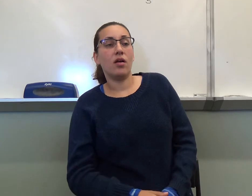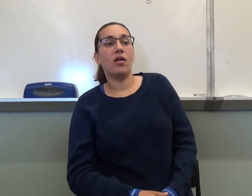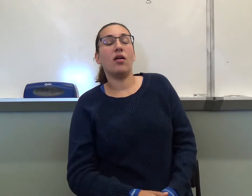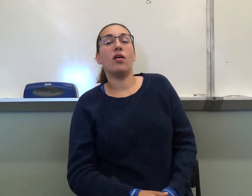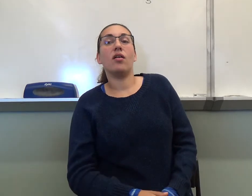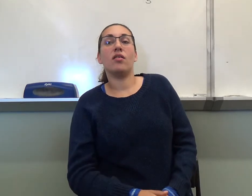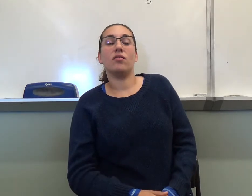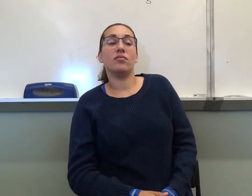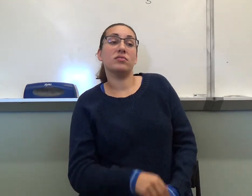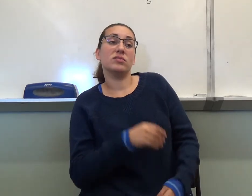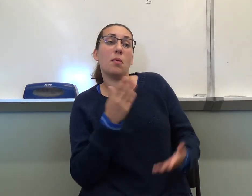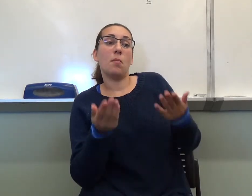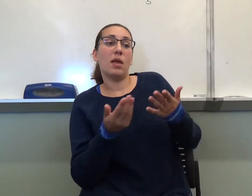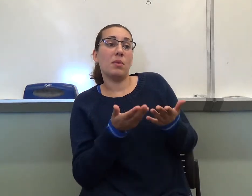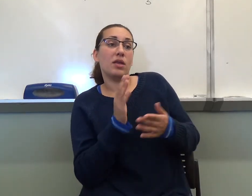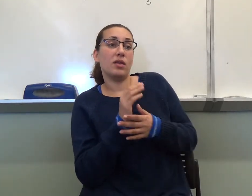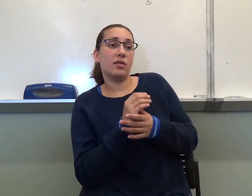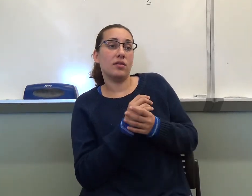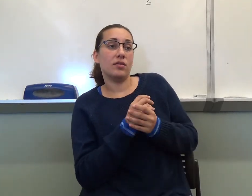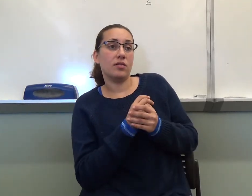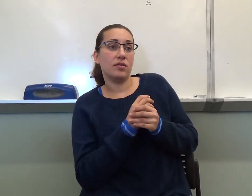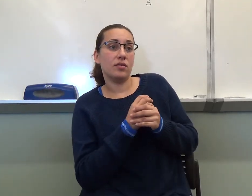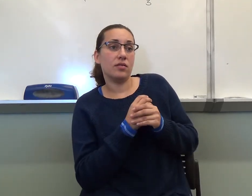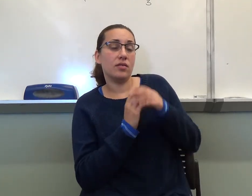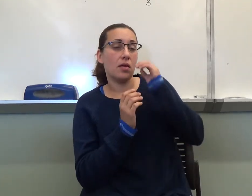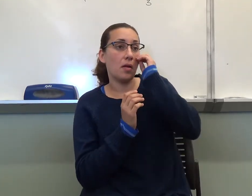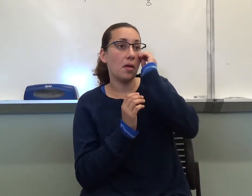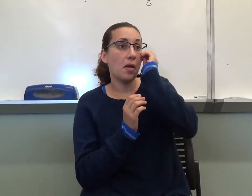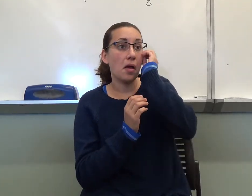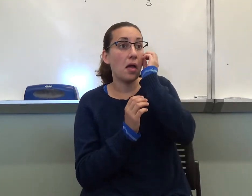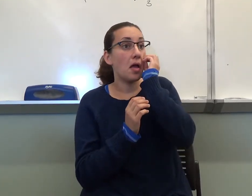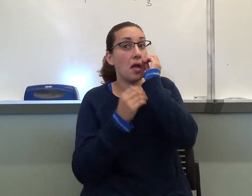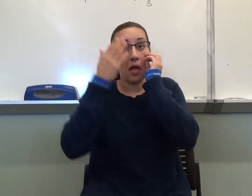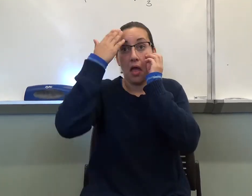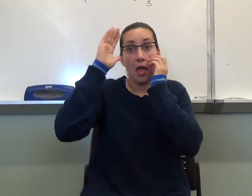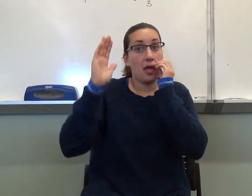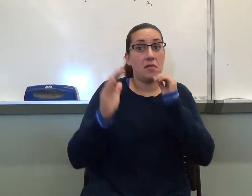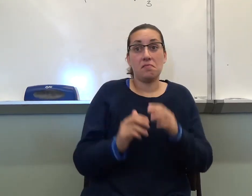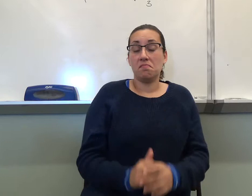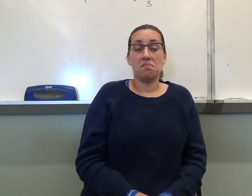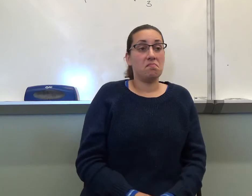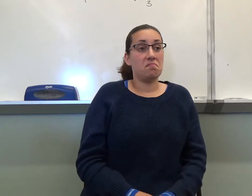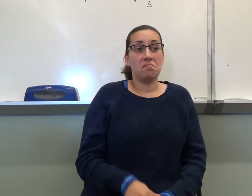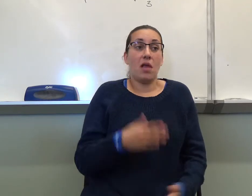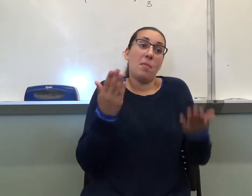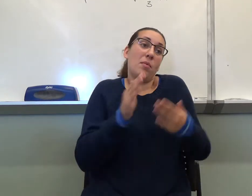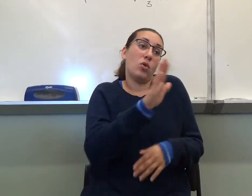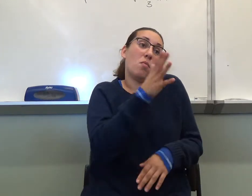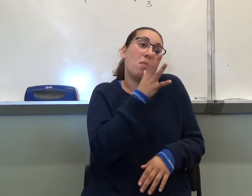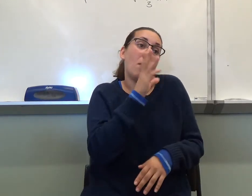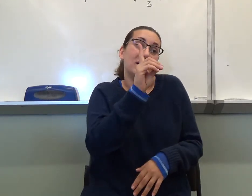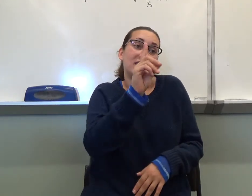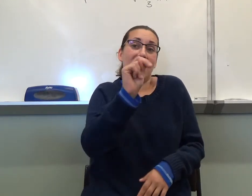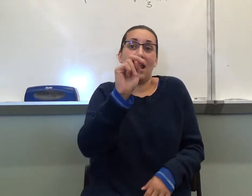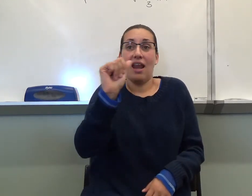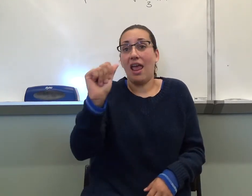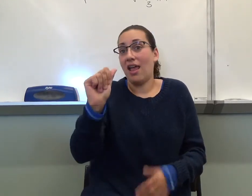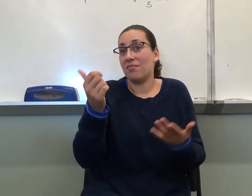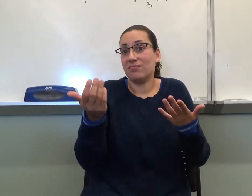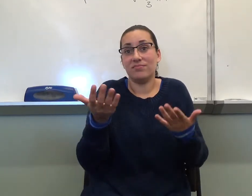And line graphs are easy to make and actually can present a good deal of data.